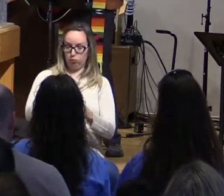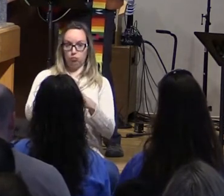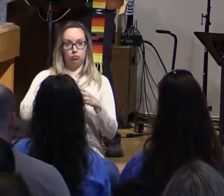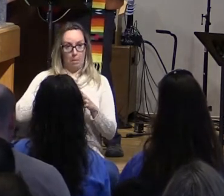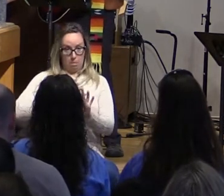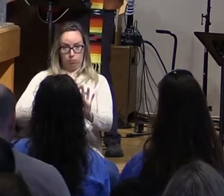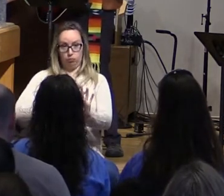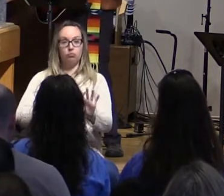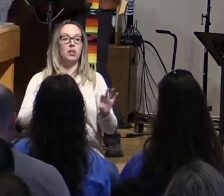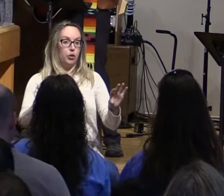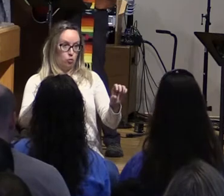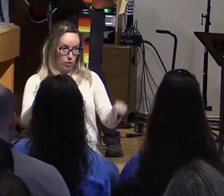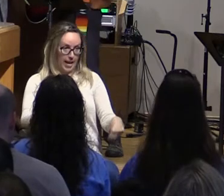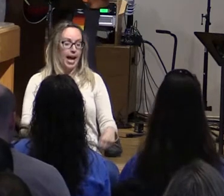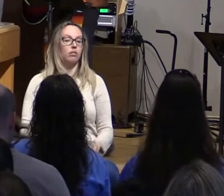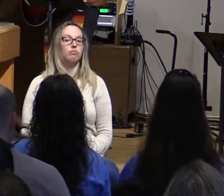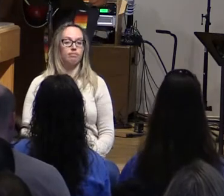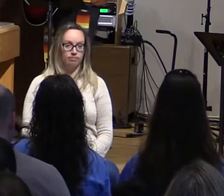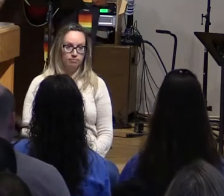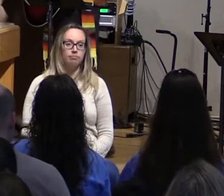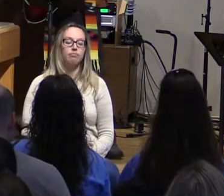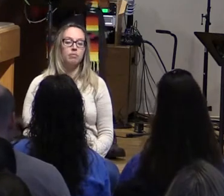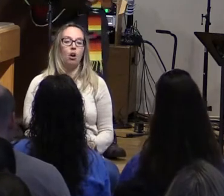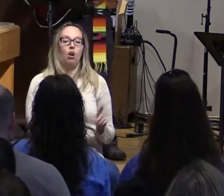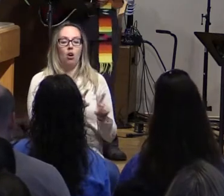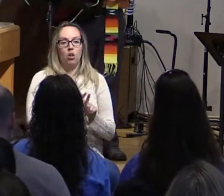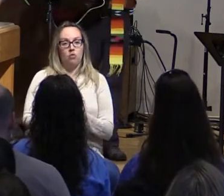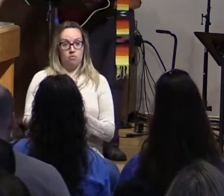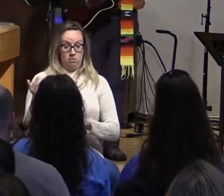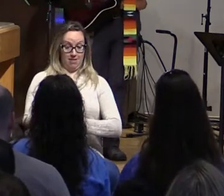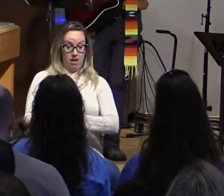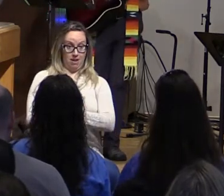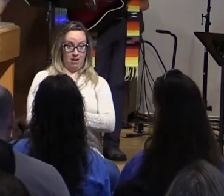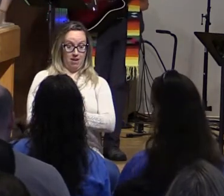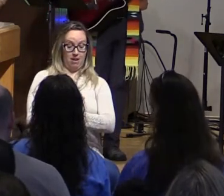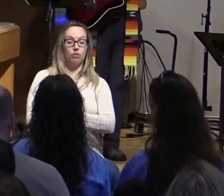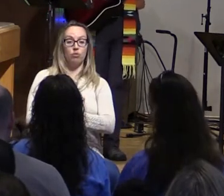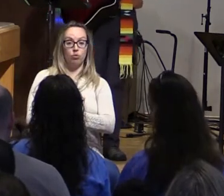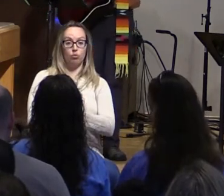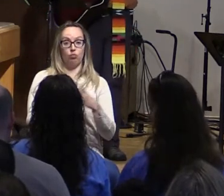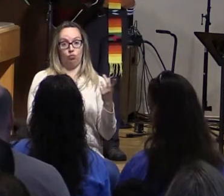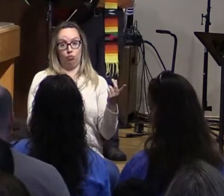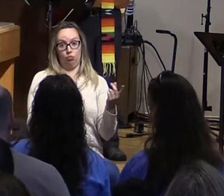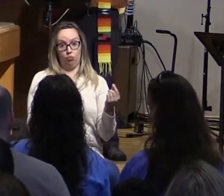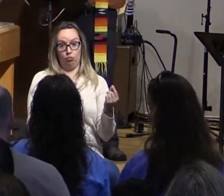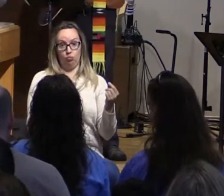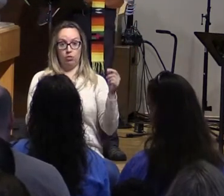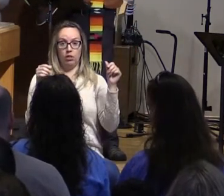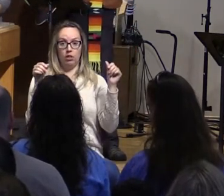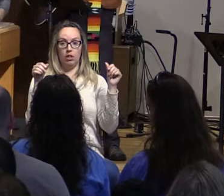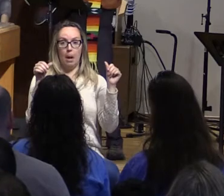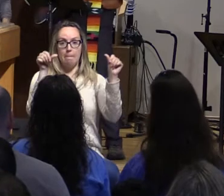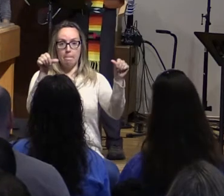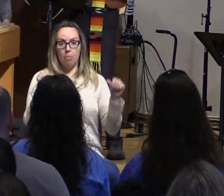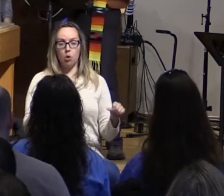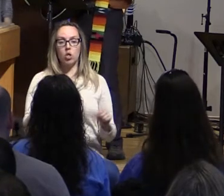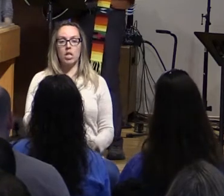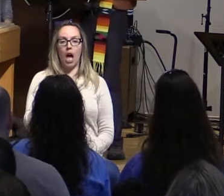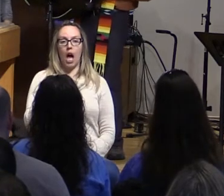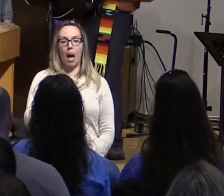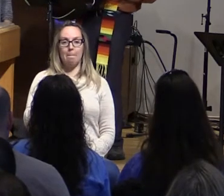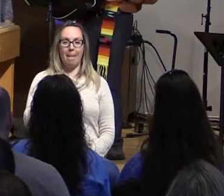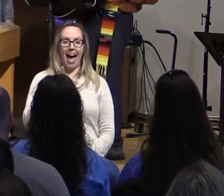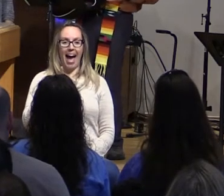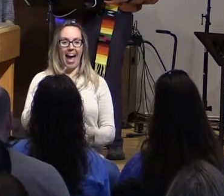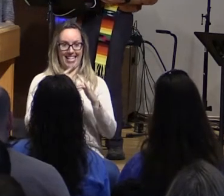F and 9th at 10:30. Also tonight, we are going to once again host Mad Camp. Birchwood Camp,